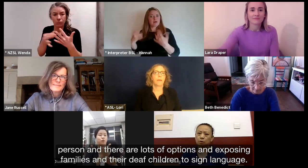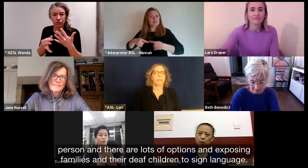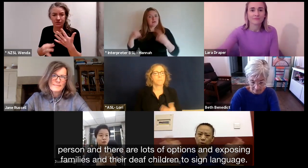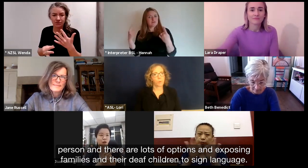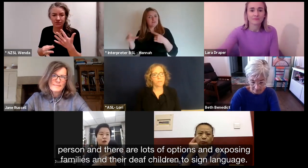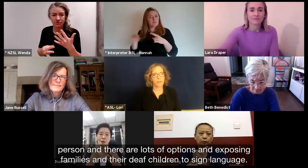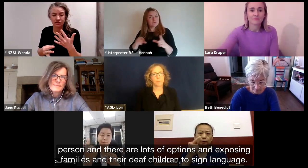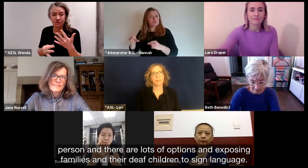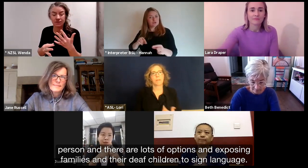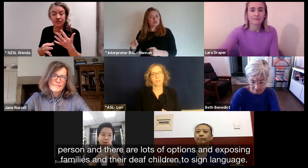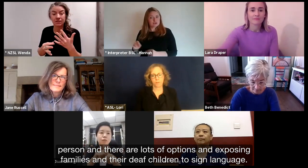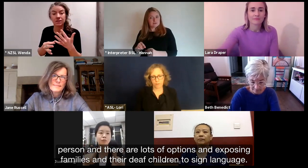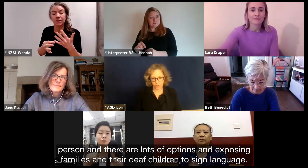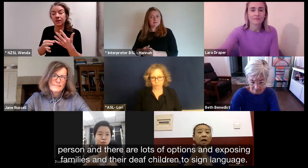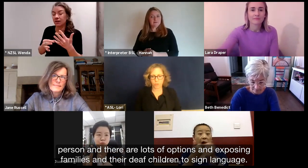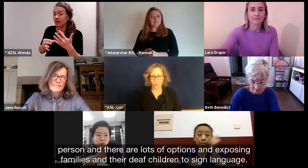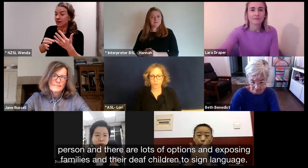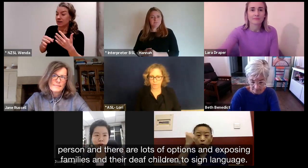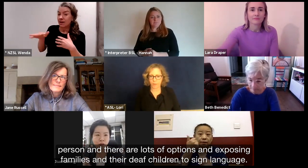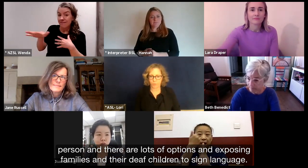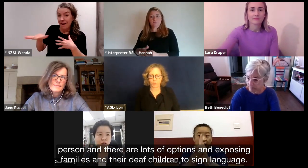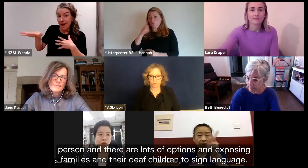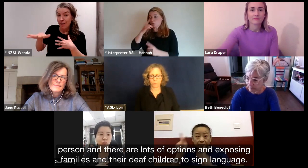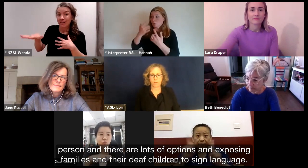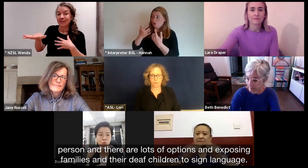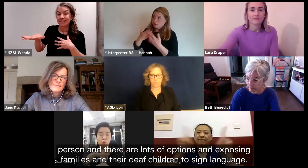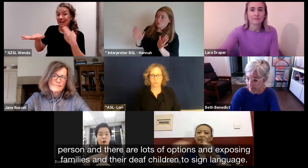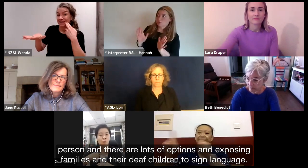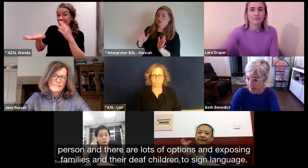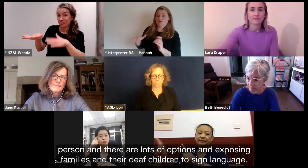And exposing families and their deaf children to sign language.